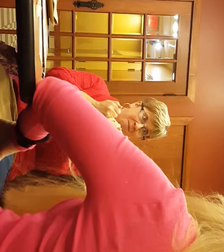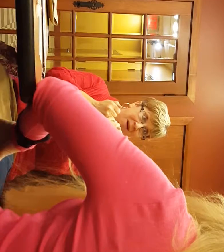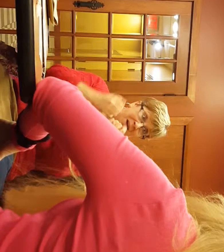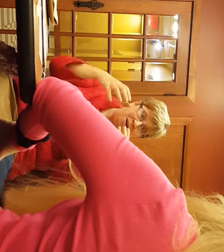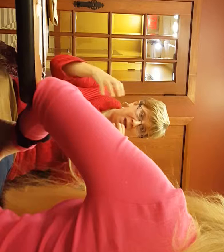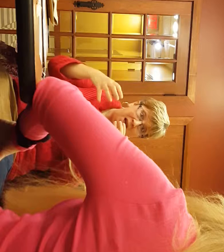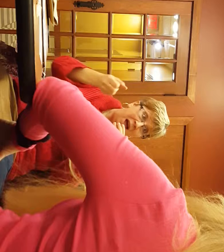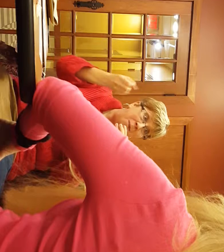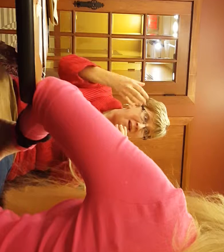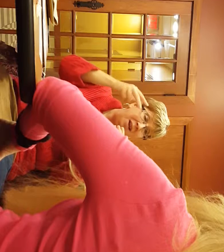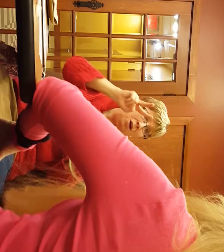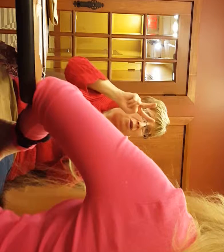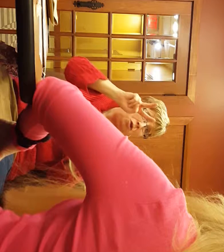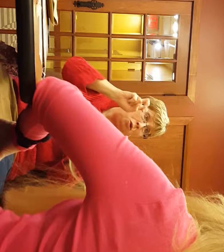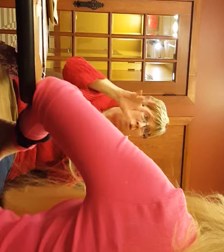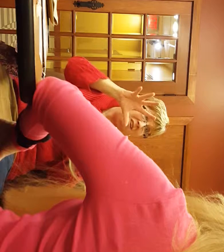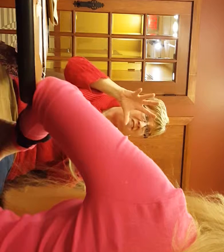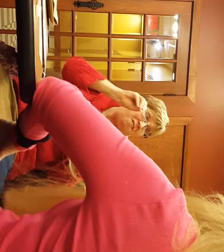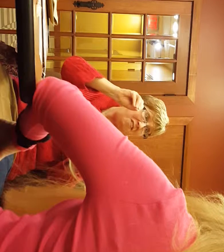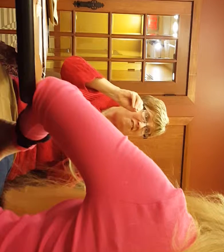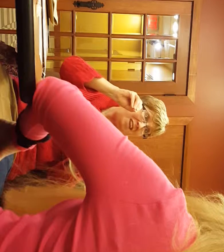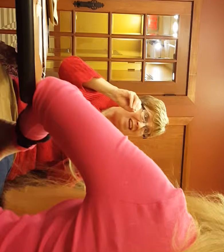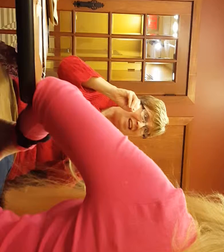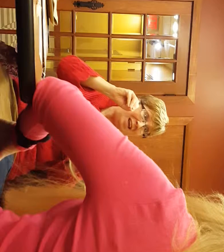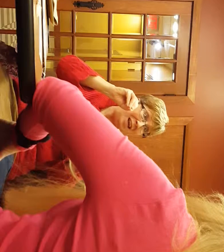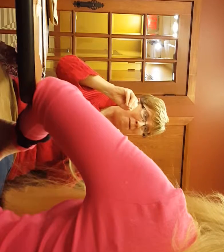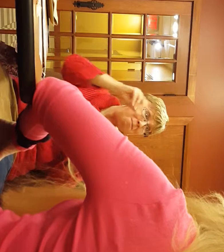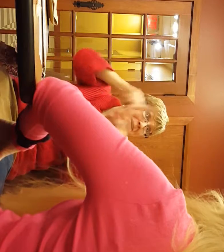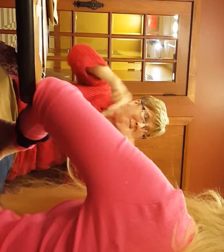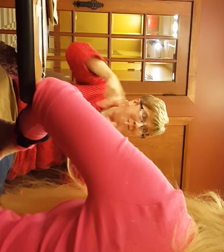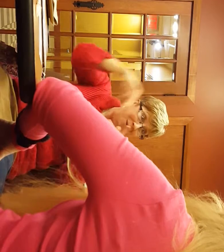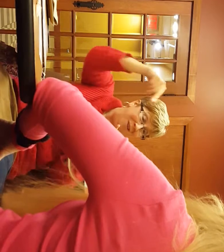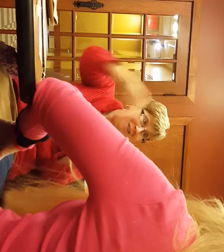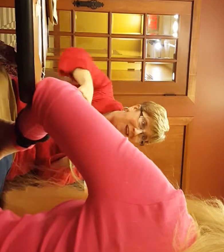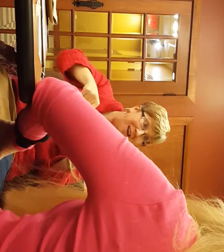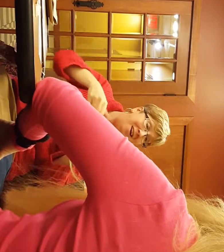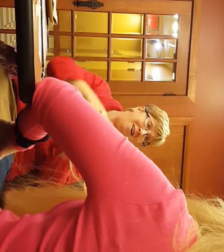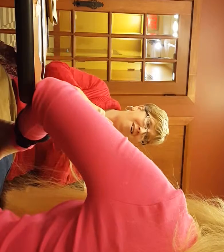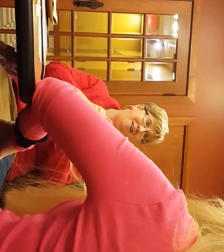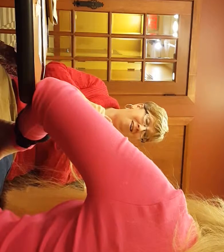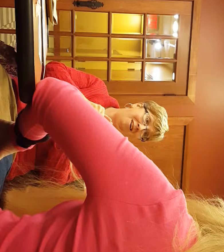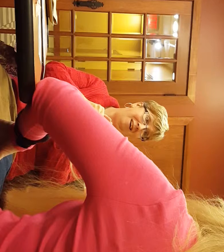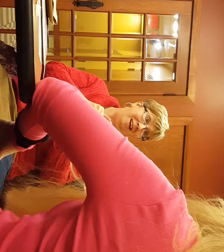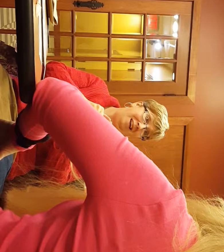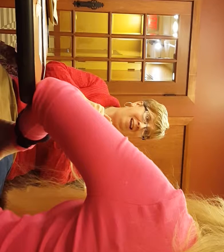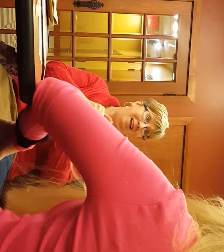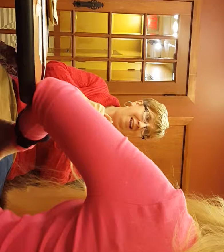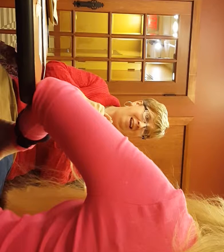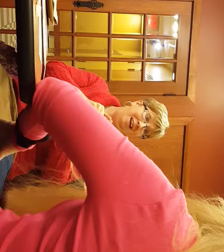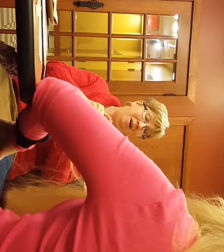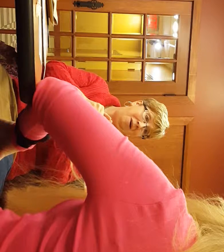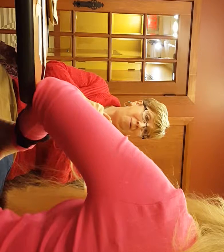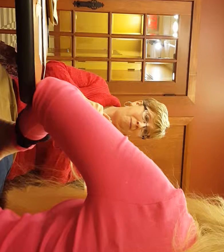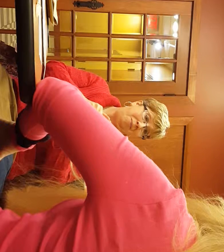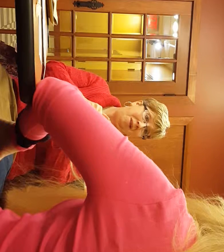hit silver in August, and I won the Aroma Complete Kit, which is I think it's 120 oils were in there. Wow. Yeah, it